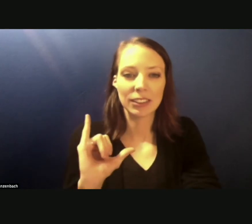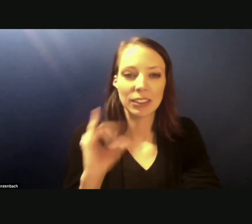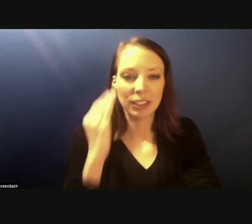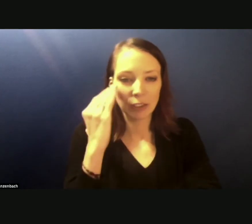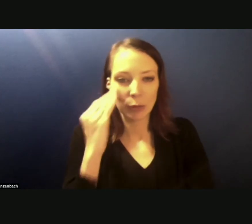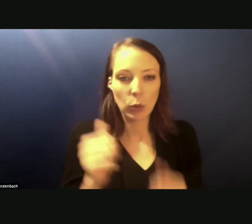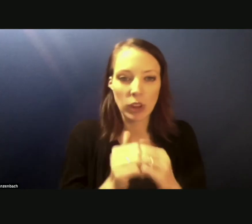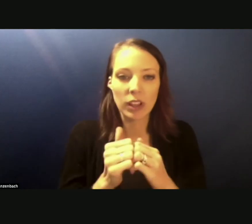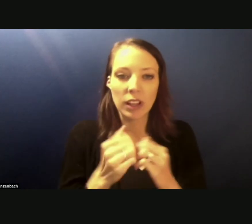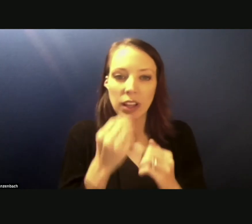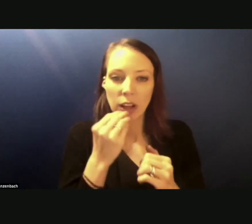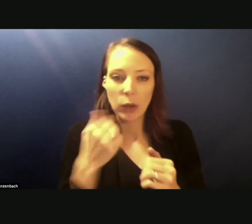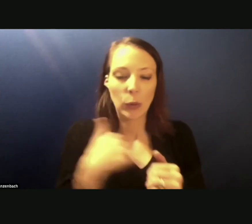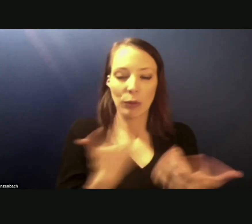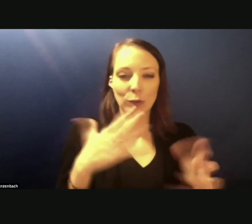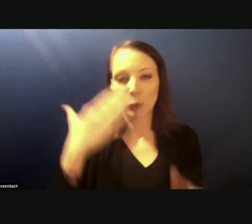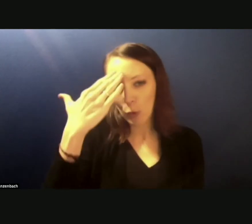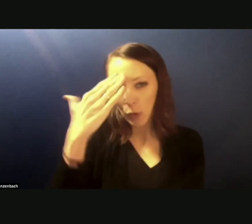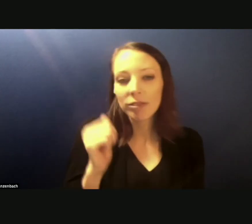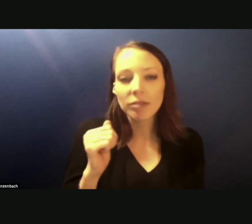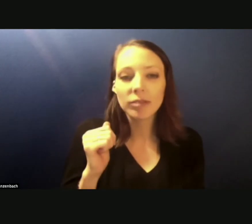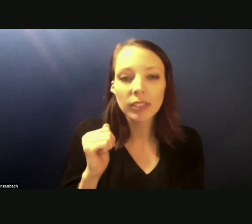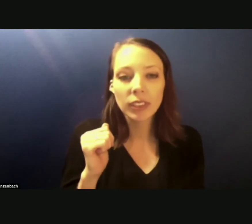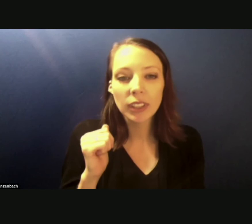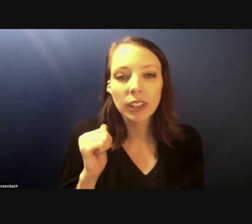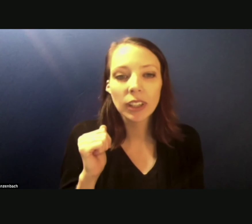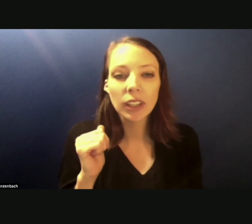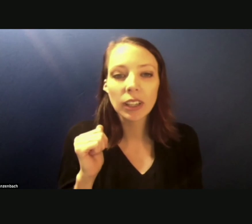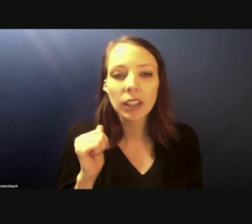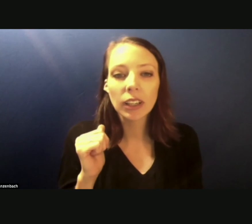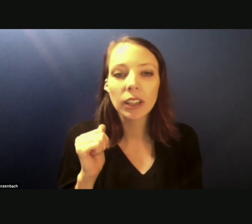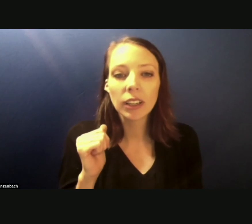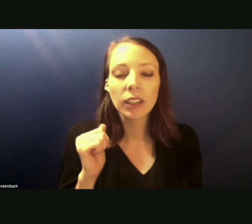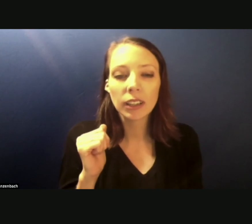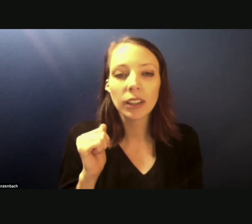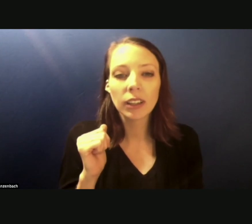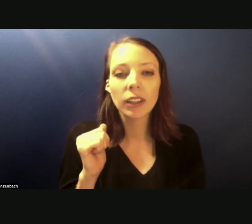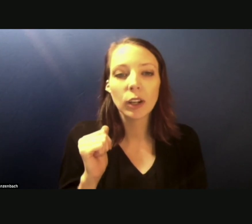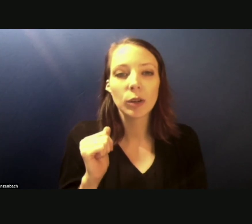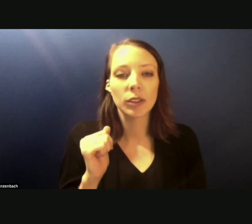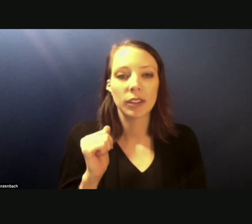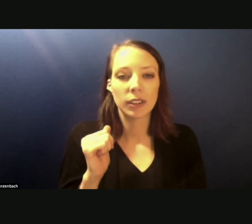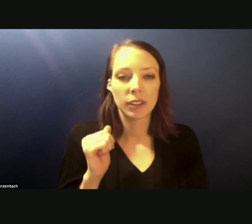with, still food that we know, but maybe just done like a little bit differently. And